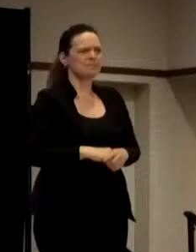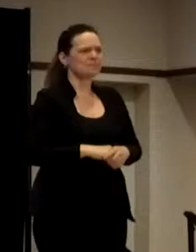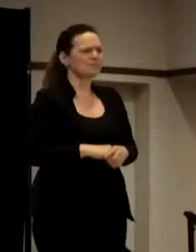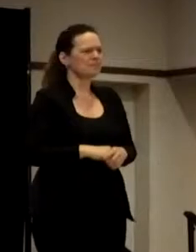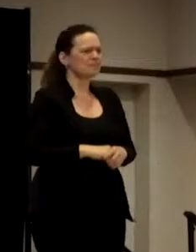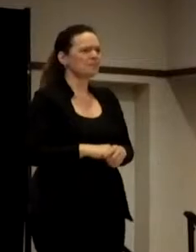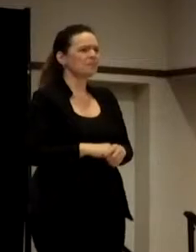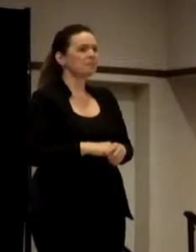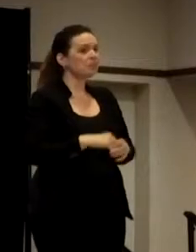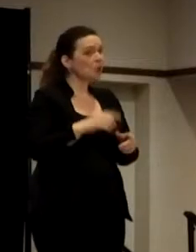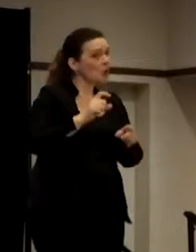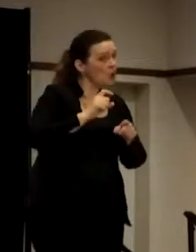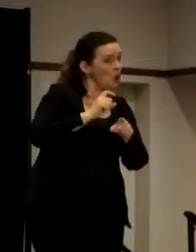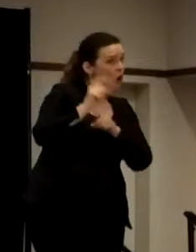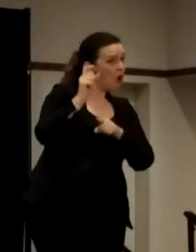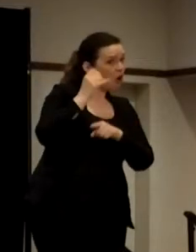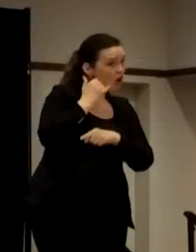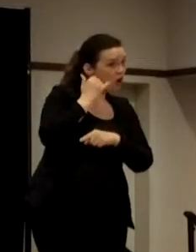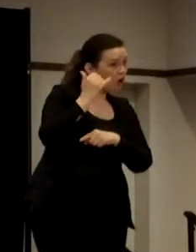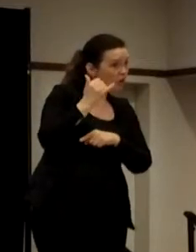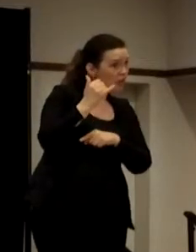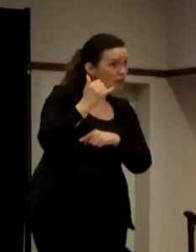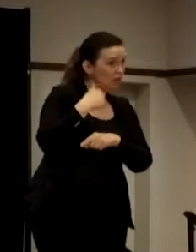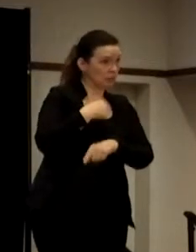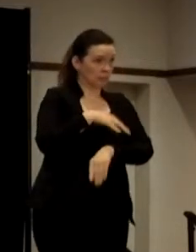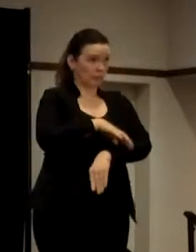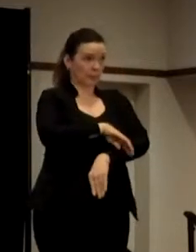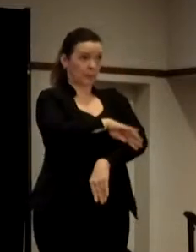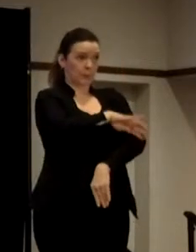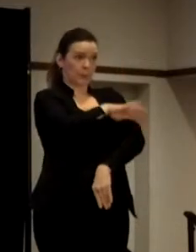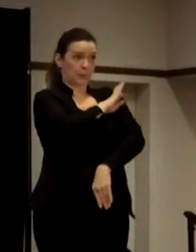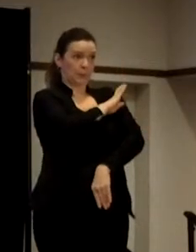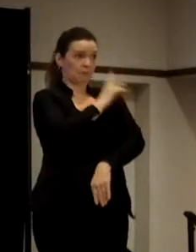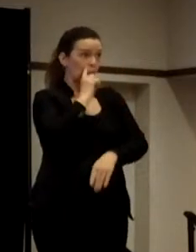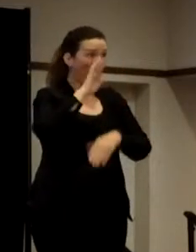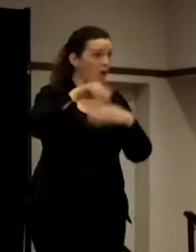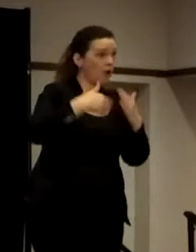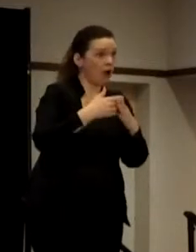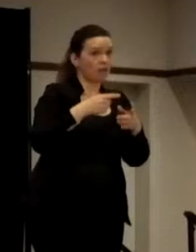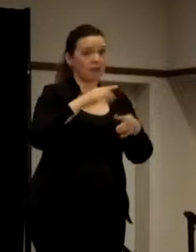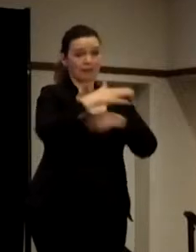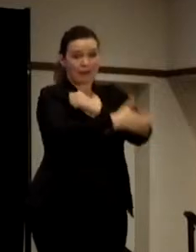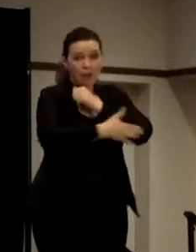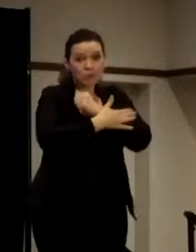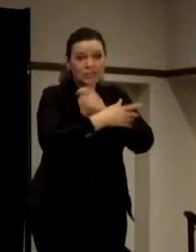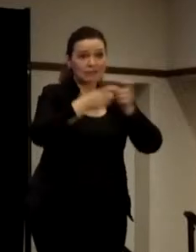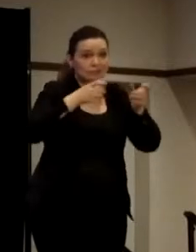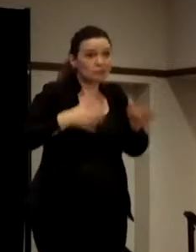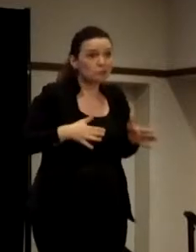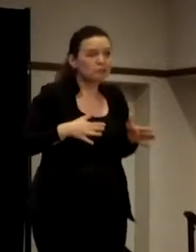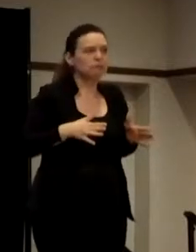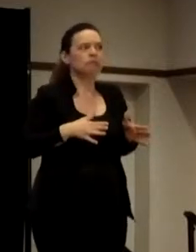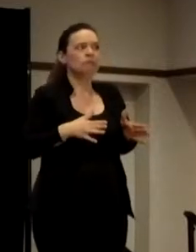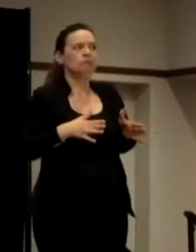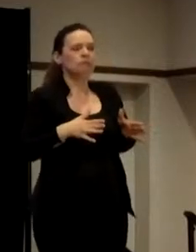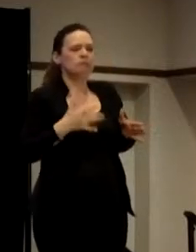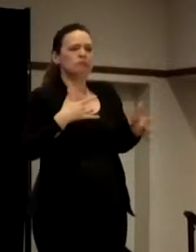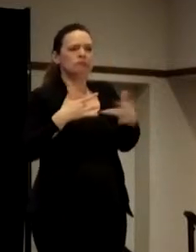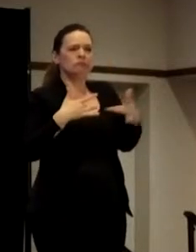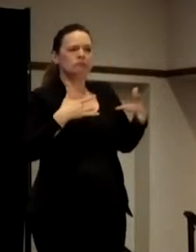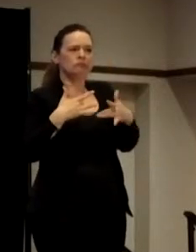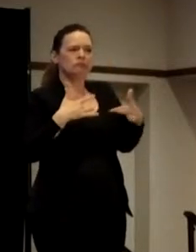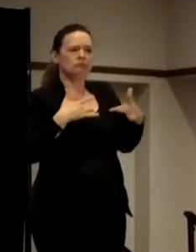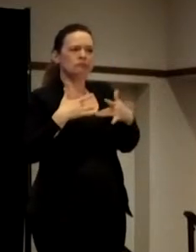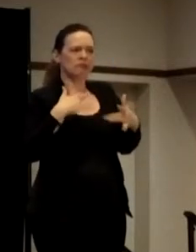but county leaders throughout the state. And I think this goes to some of our frustration levels about where we are in